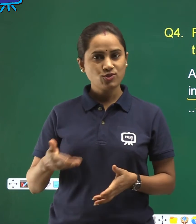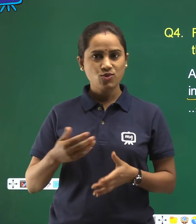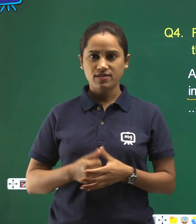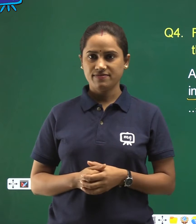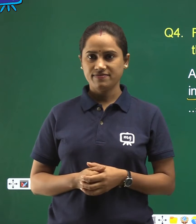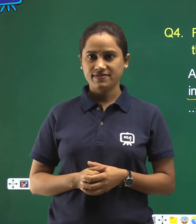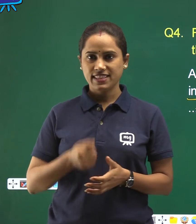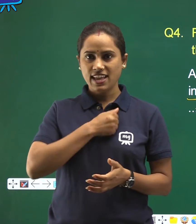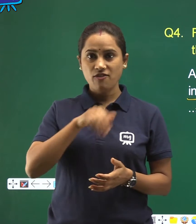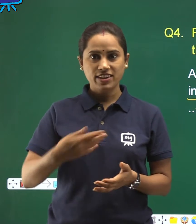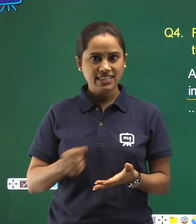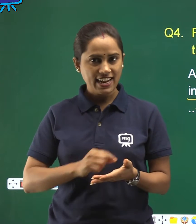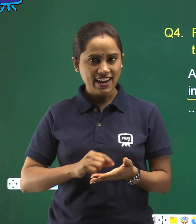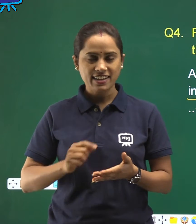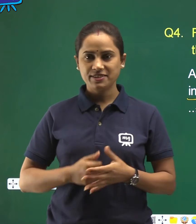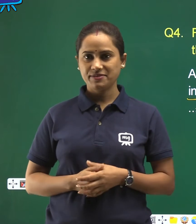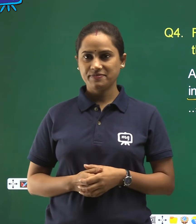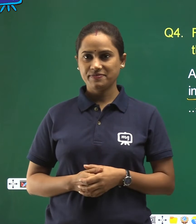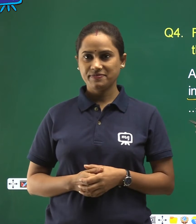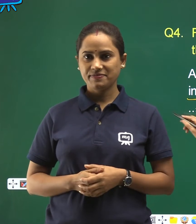So, we shall write